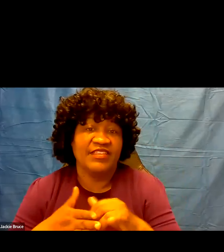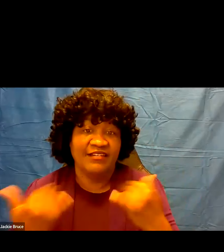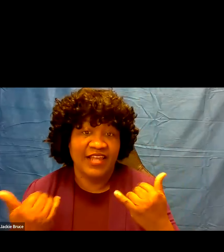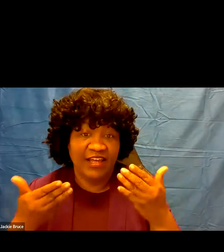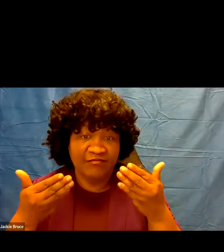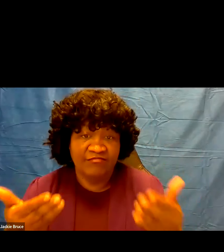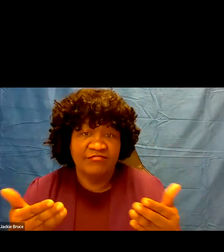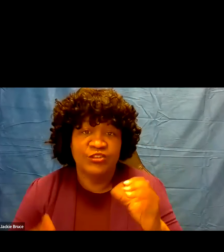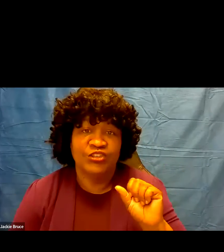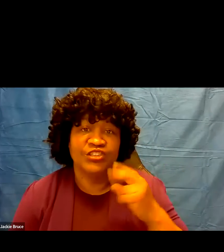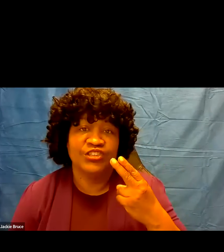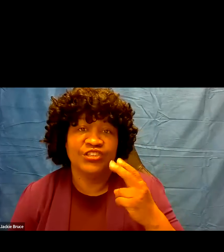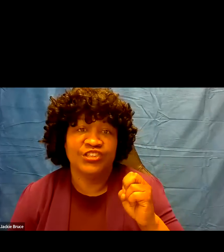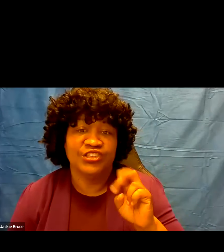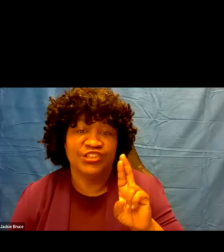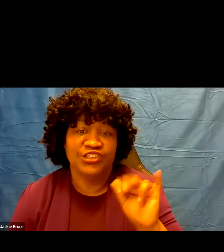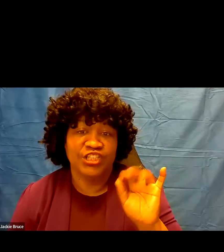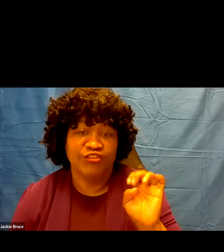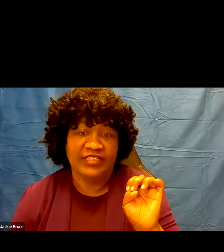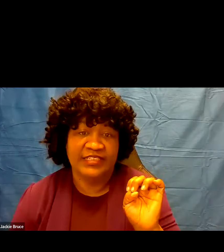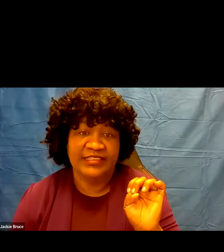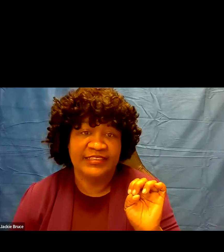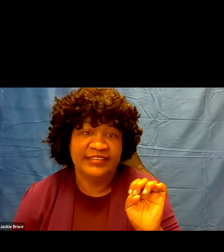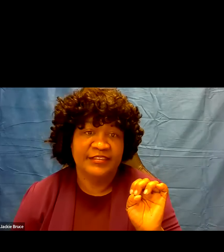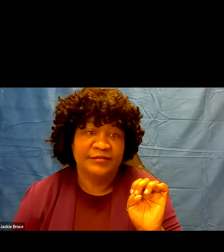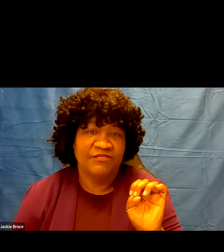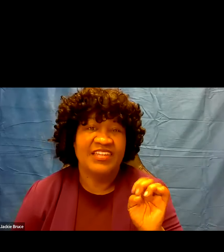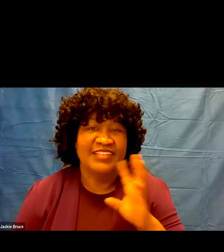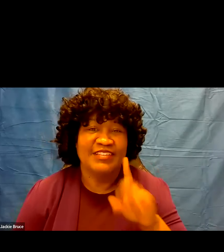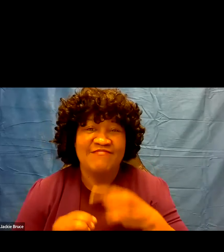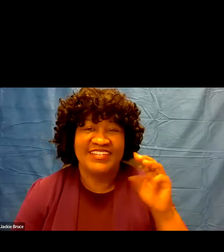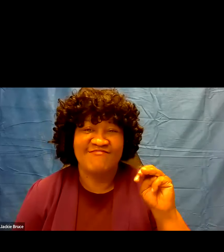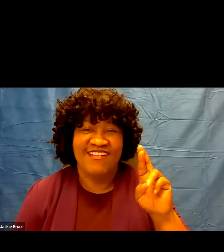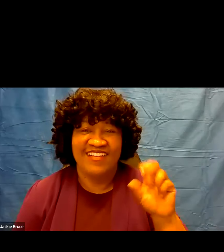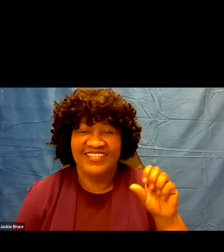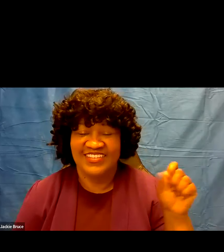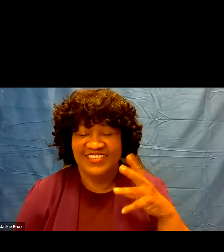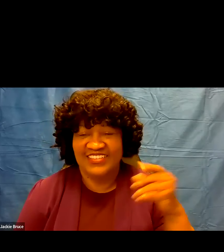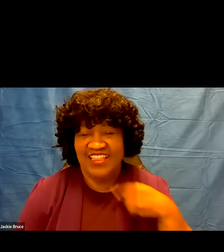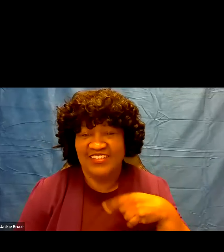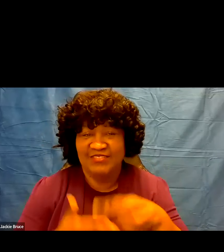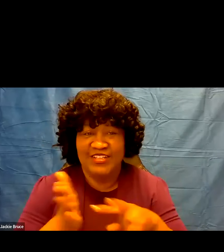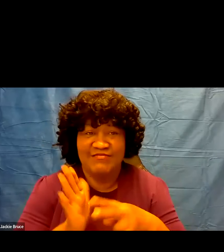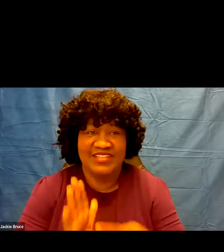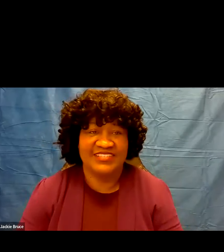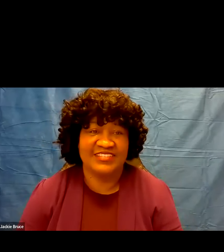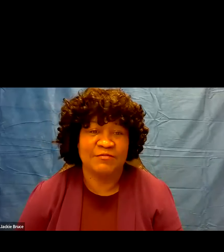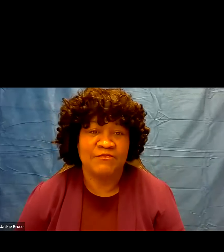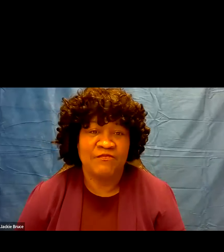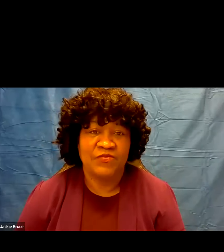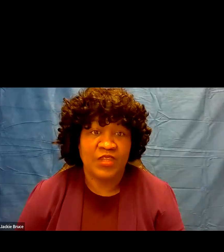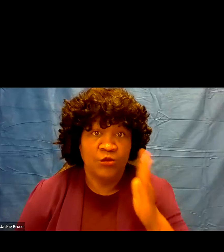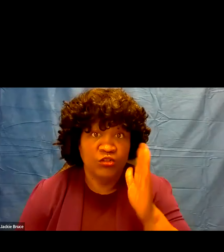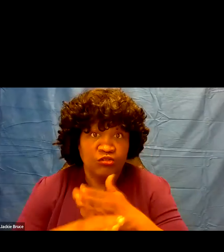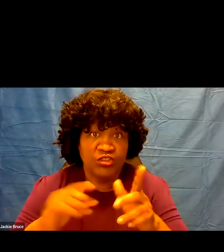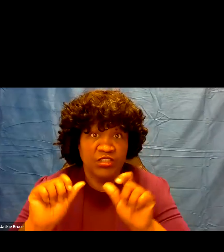over to Sherry, who will tell you what MRSS stands for. Thank you, Jamie. Are you going to share the